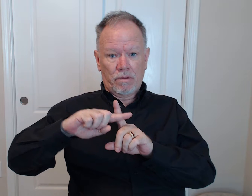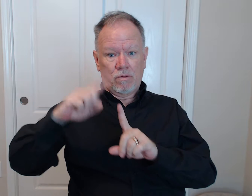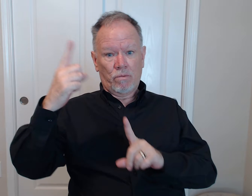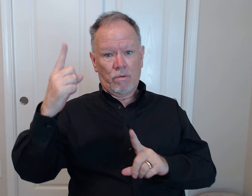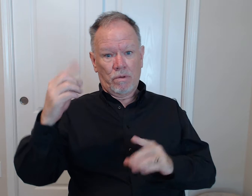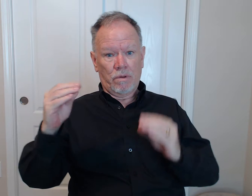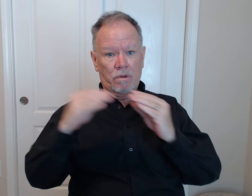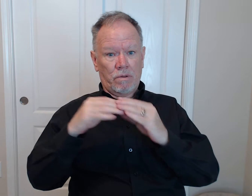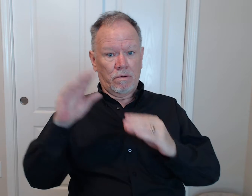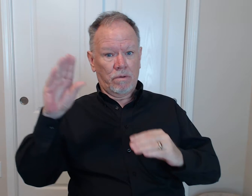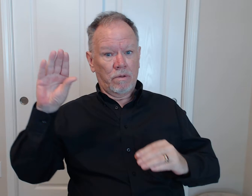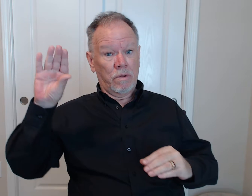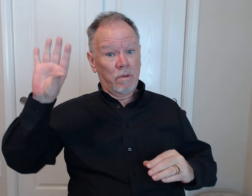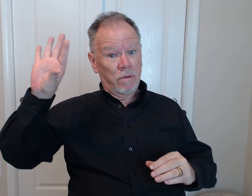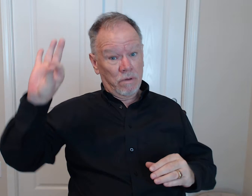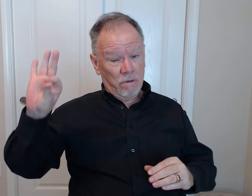Let's do some harder problems.